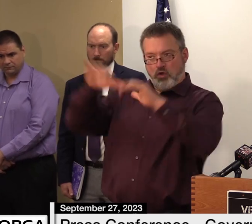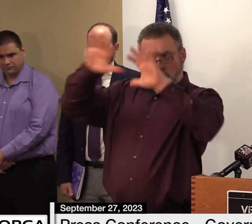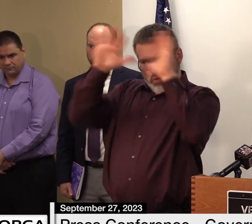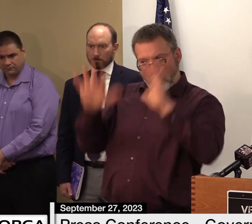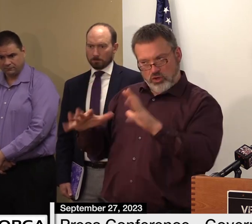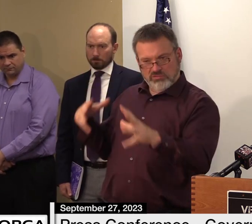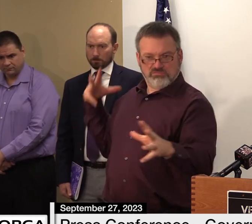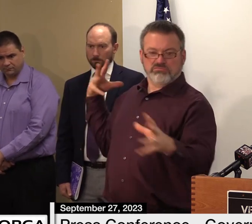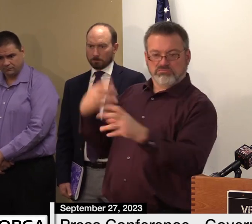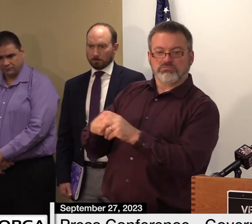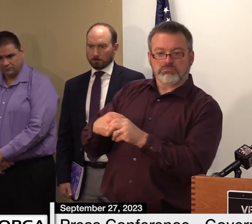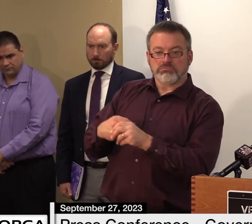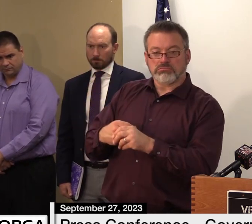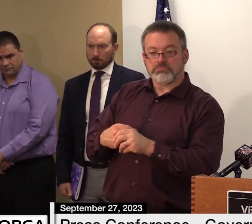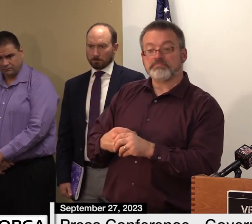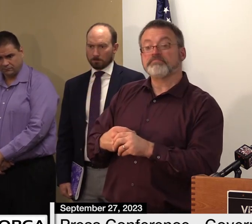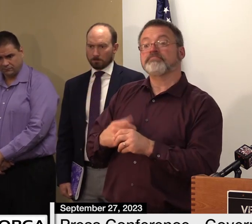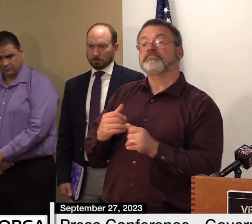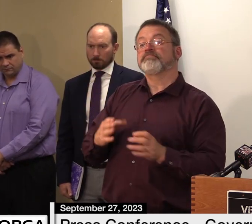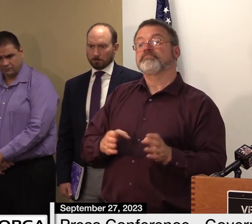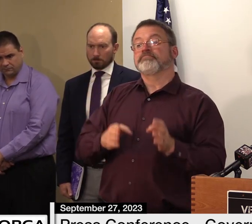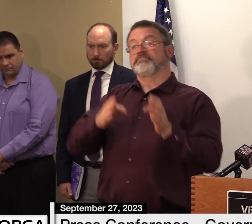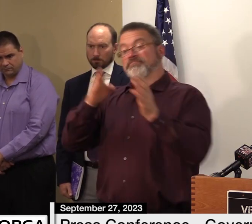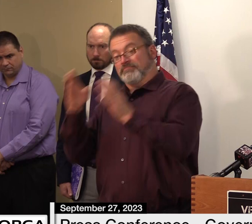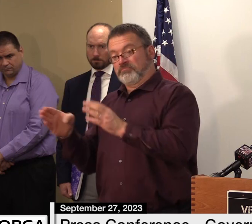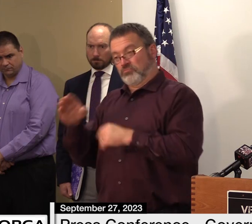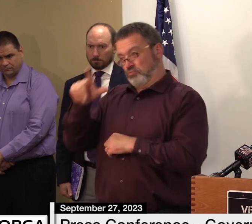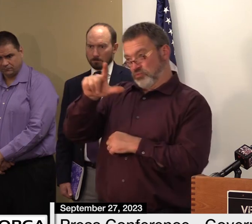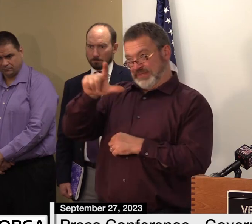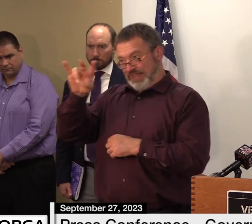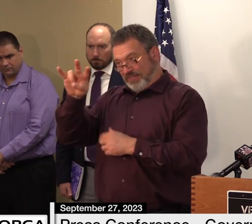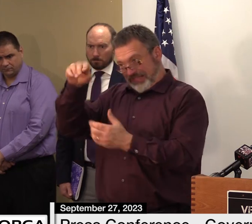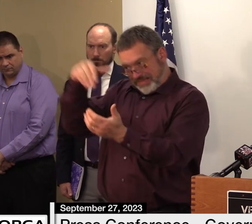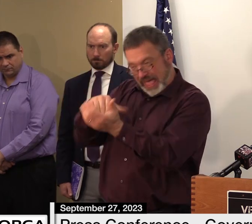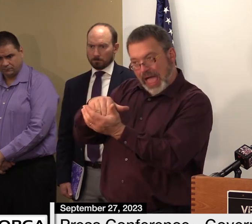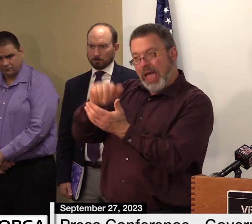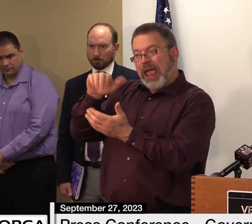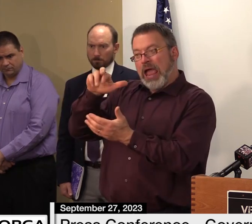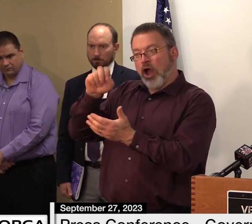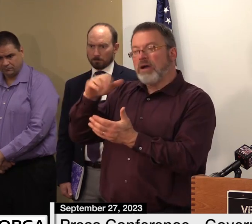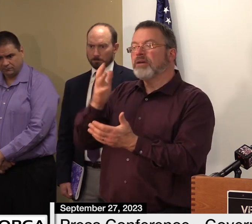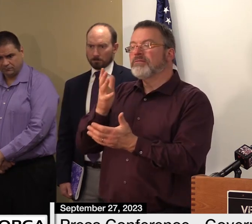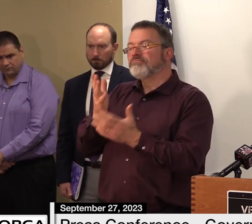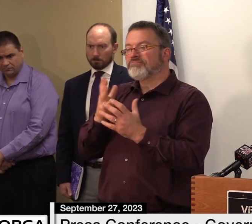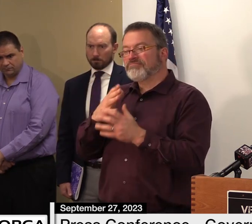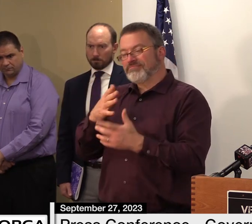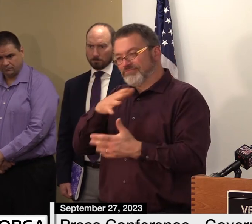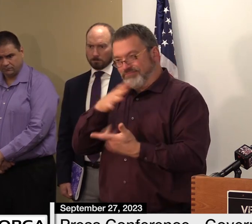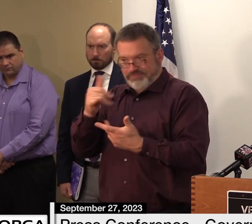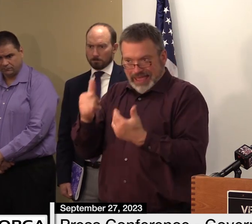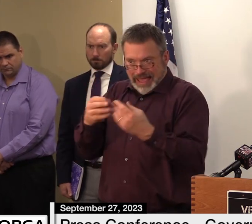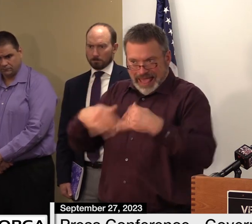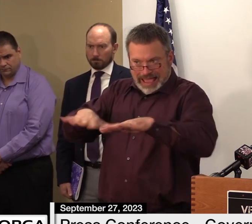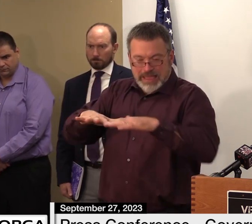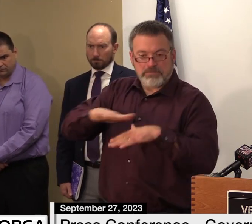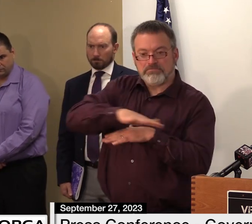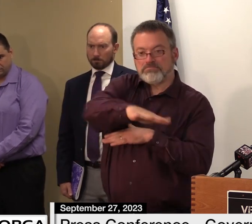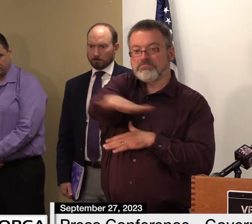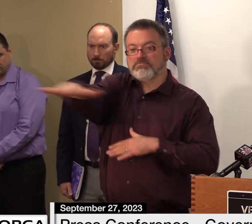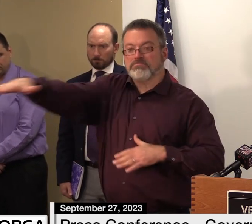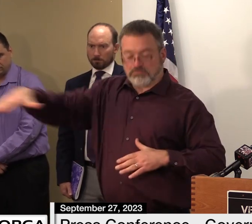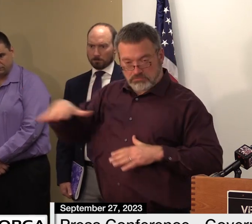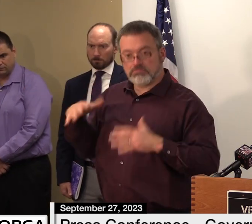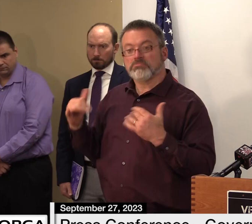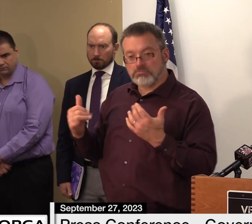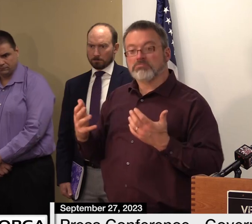about 27,000 acres impacted. So there is a program out there.